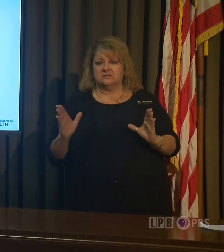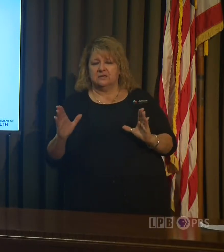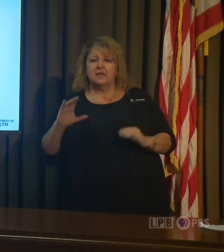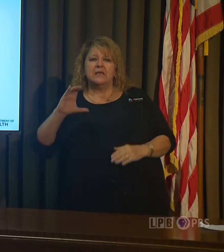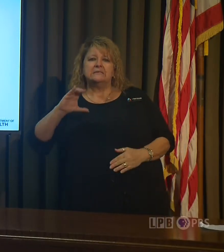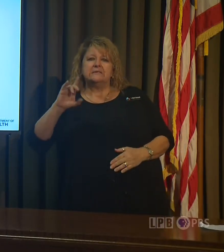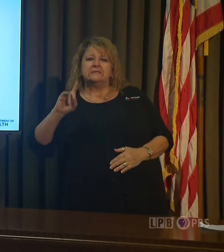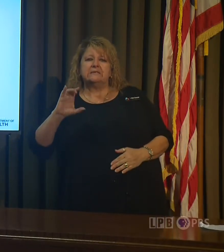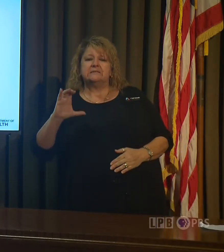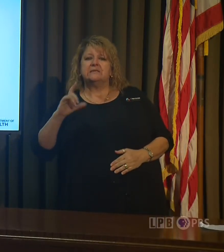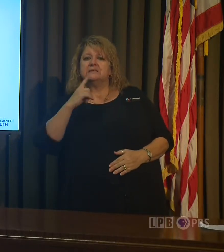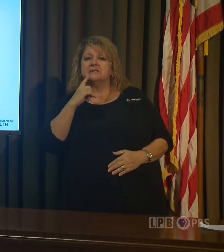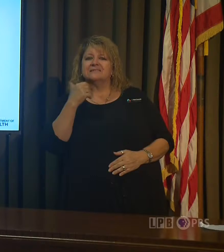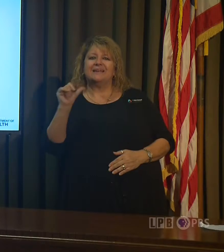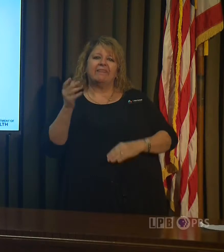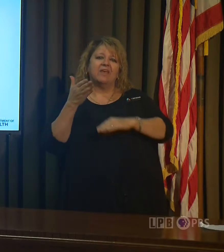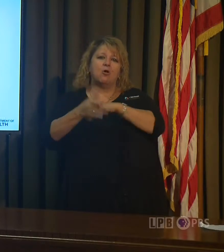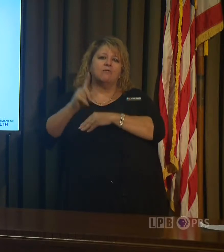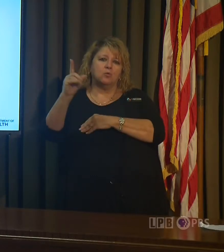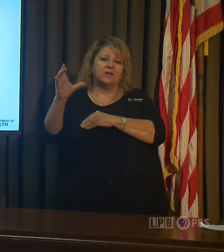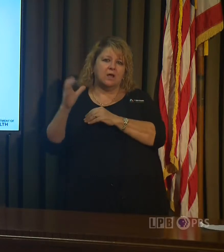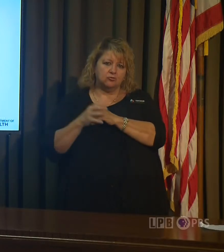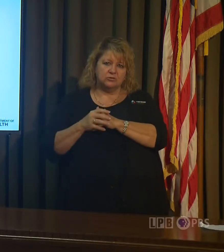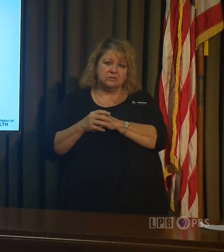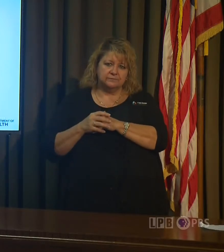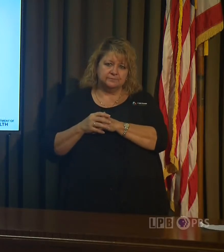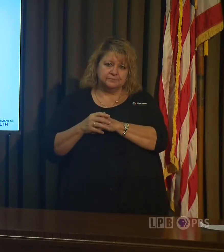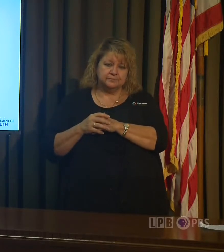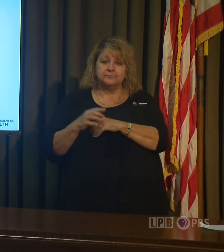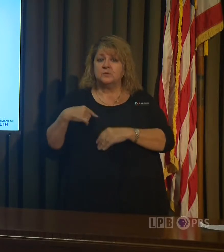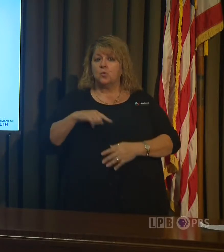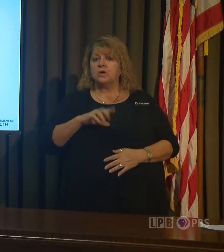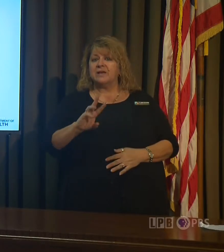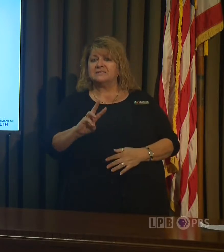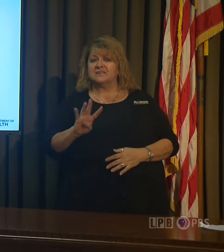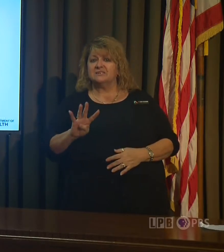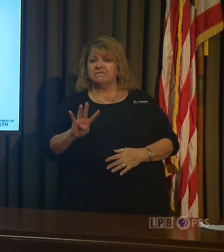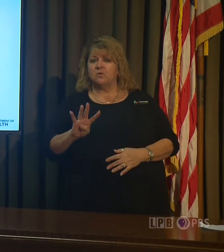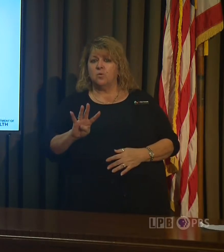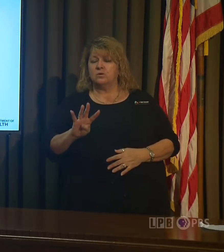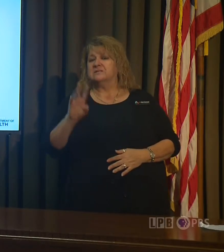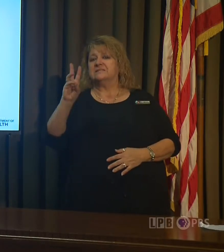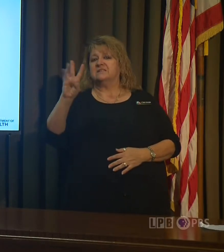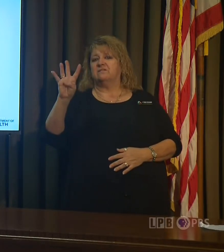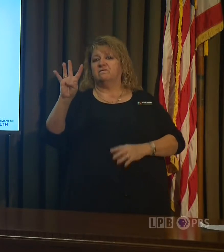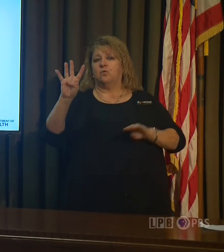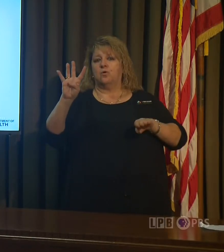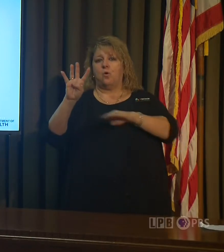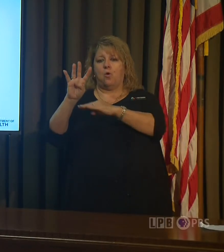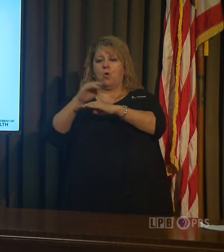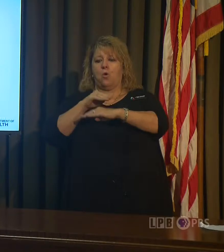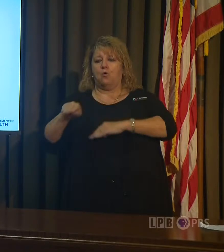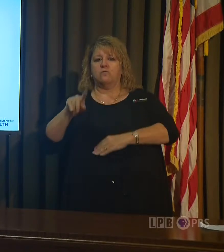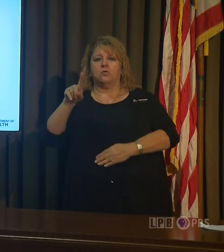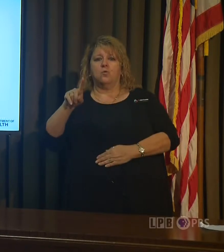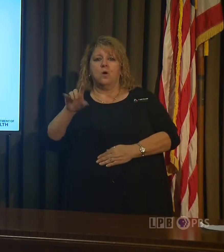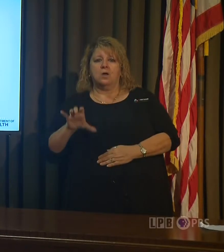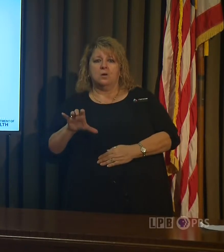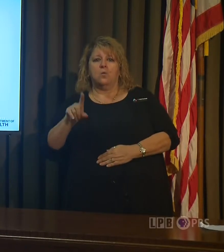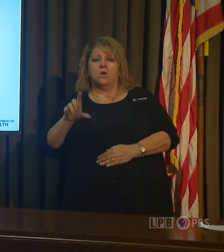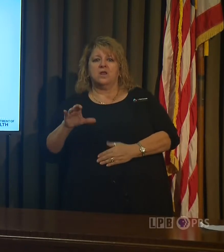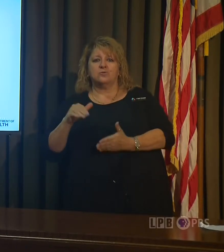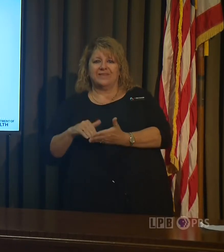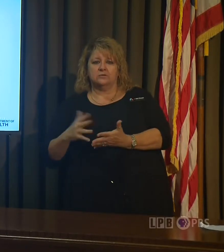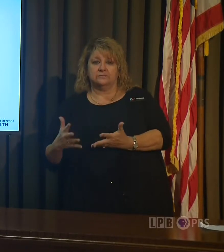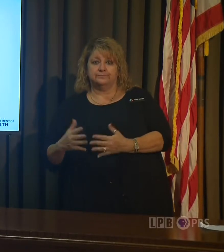as high anything above 100. We're at 64 over 100,000. On the bottom left, you'll